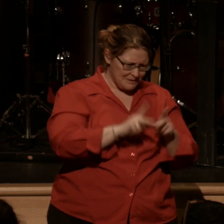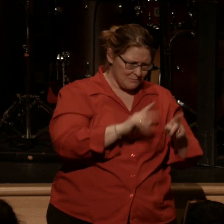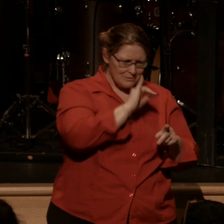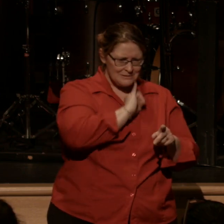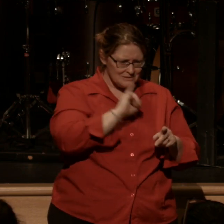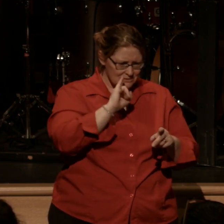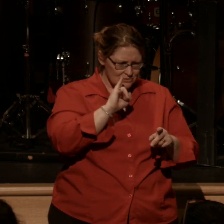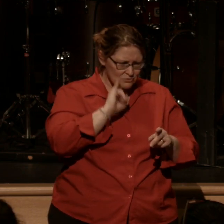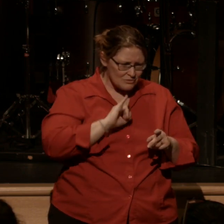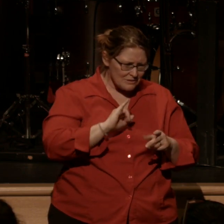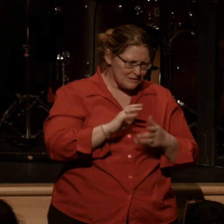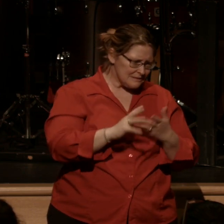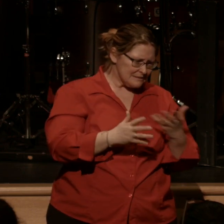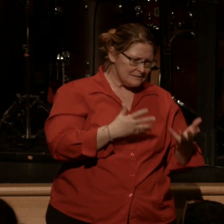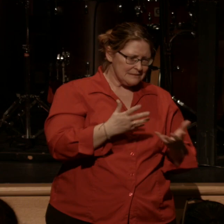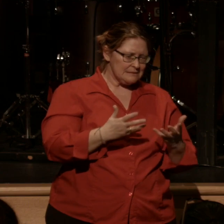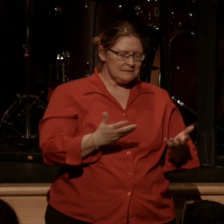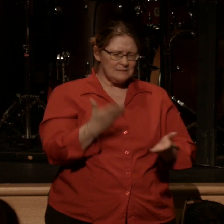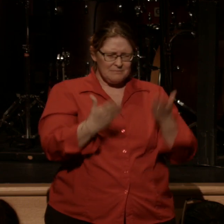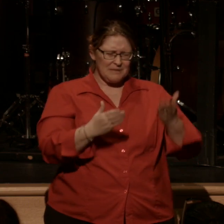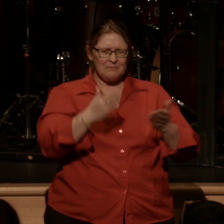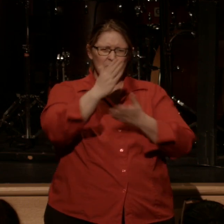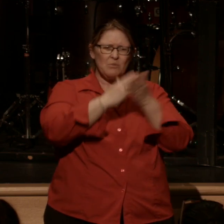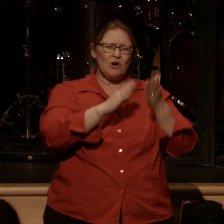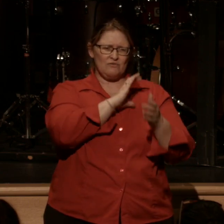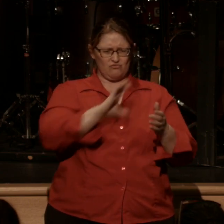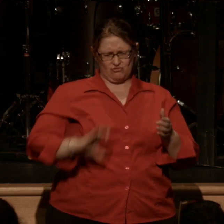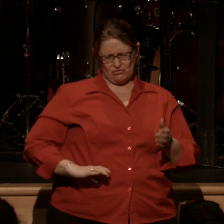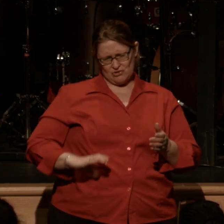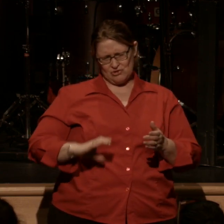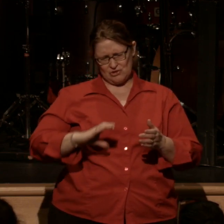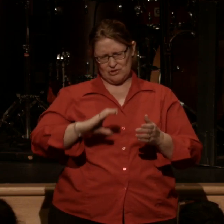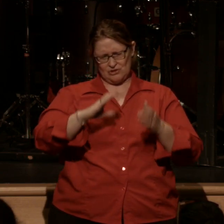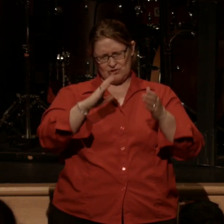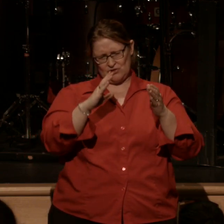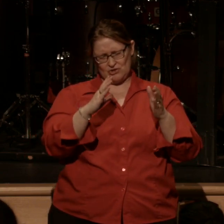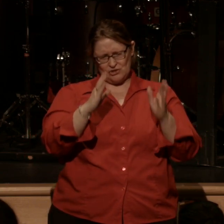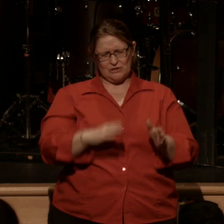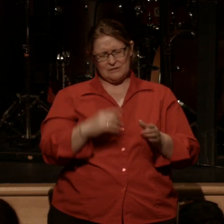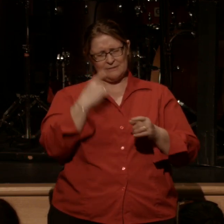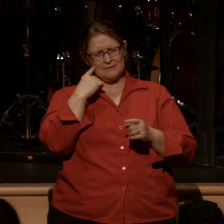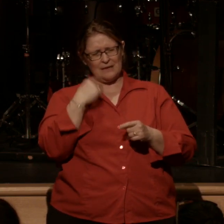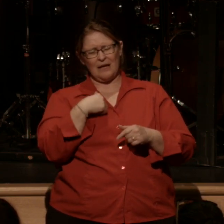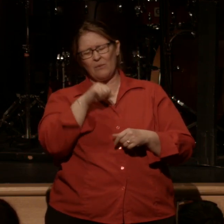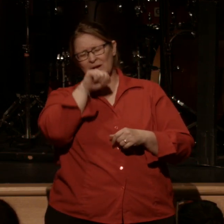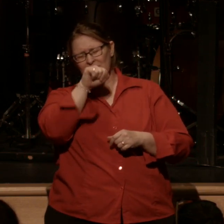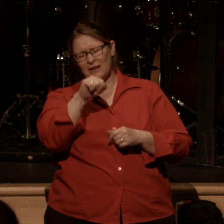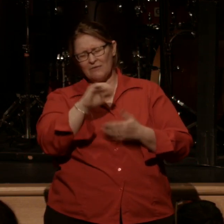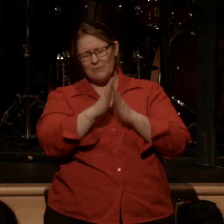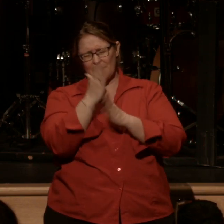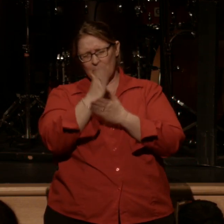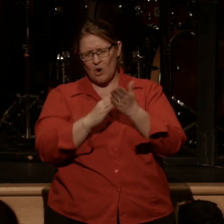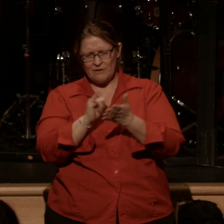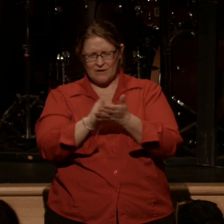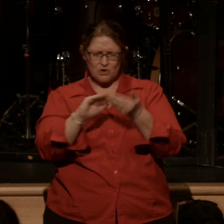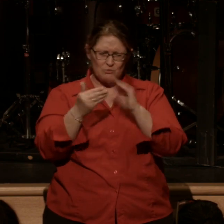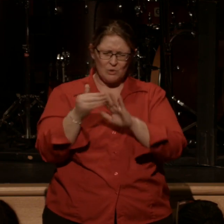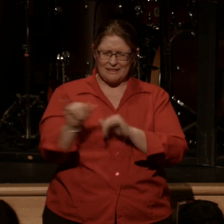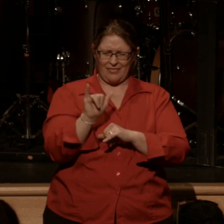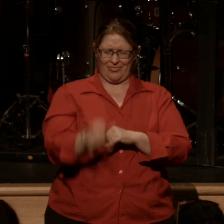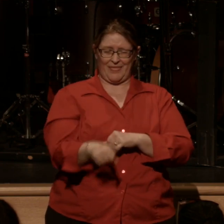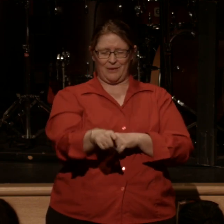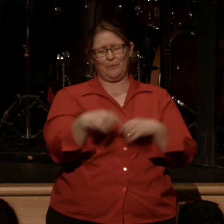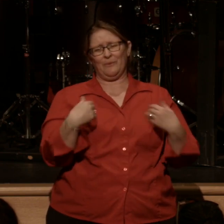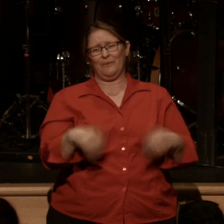Israel, or maybe even there's aspects of Christianity that you heard of and thinking, I would love to be a part of a community like